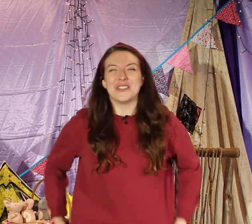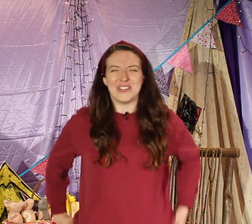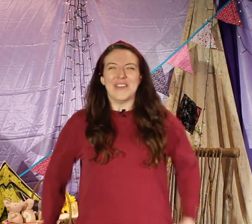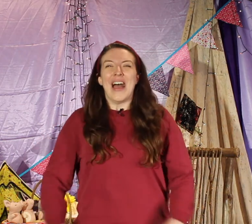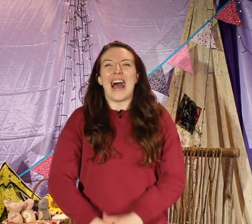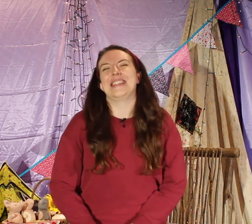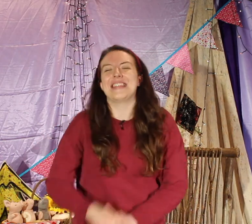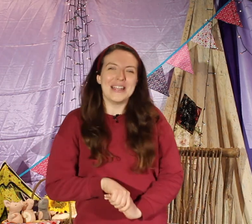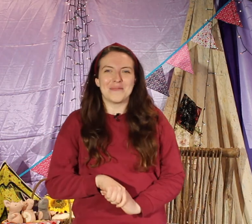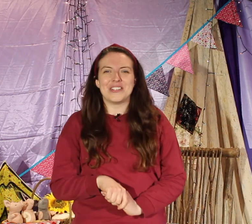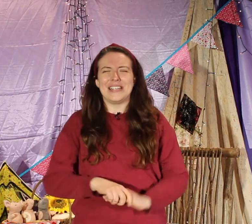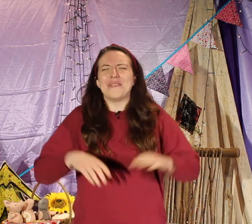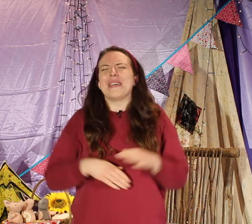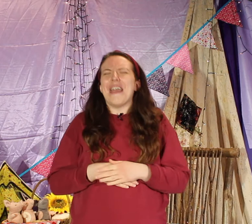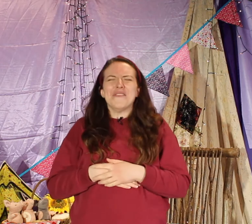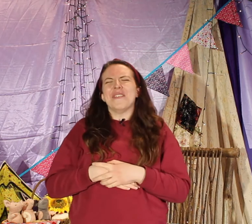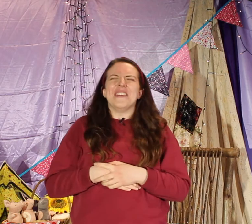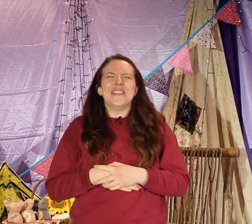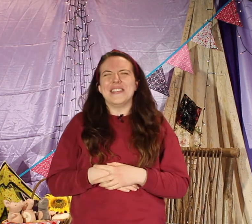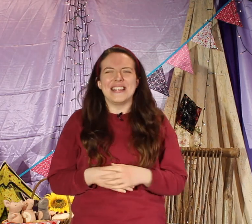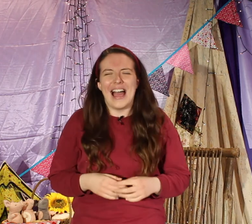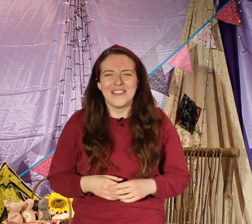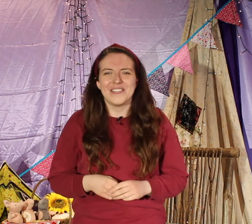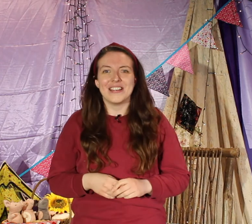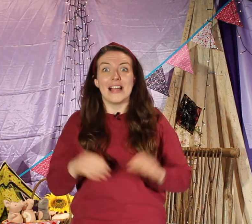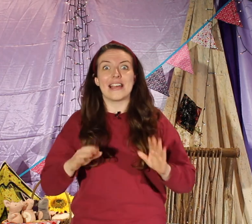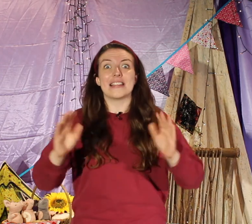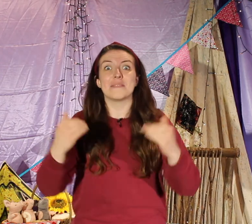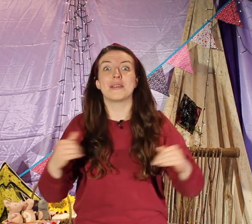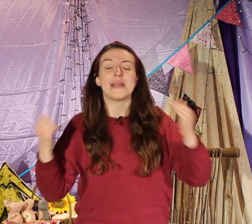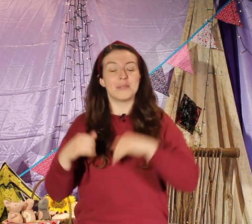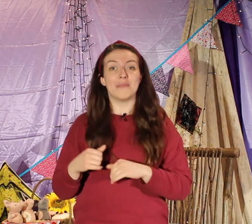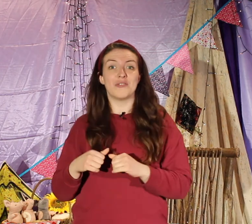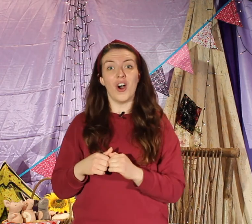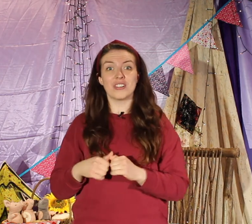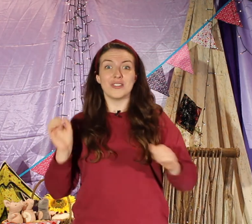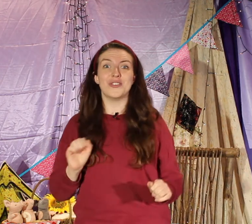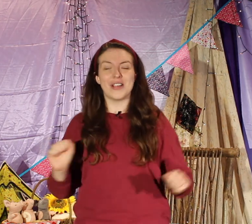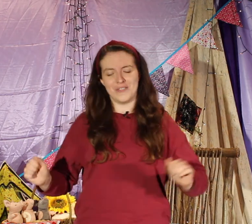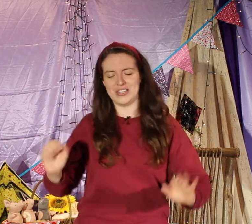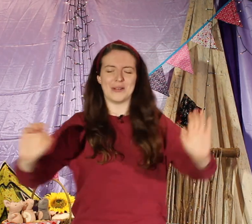do a stand-up routine and it would make everyone really, really laugh. Like, let's pretend we're Fox doing our routine, okay?